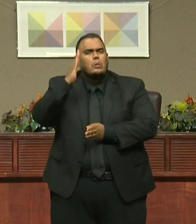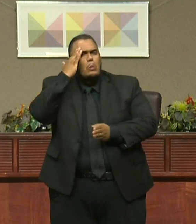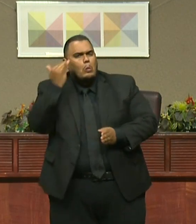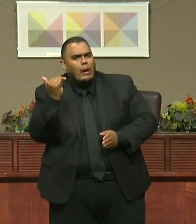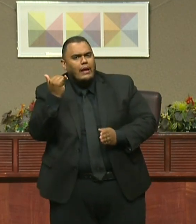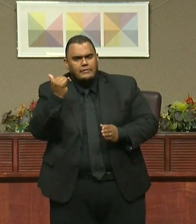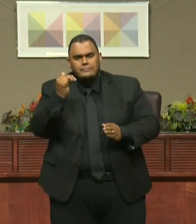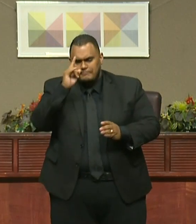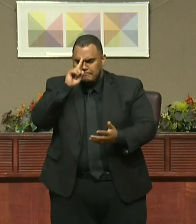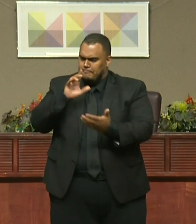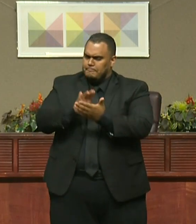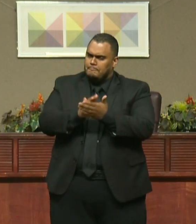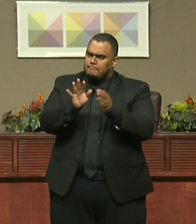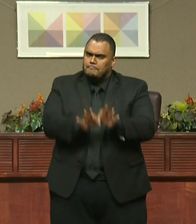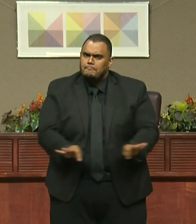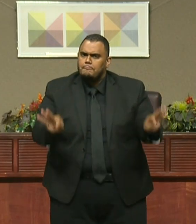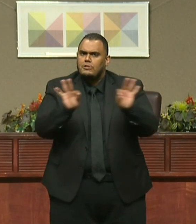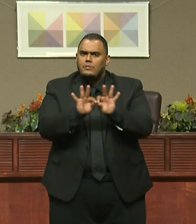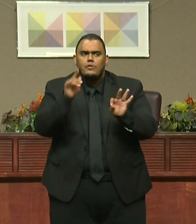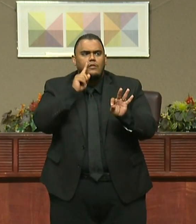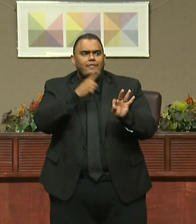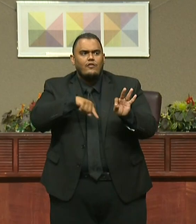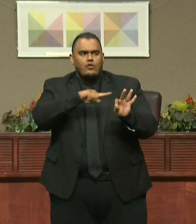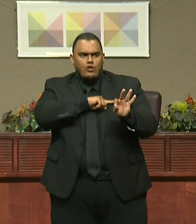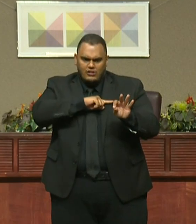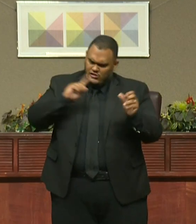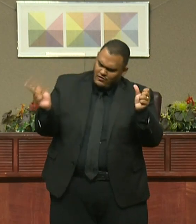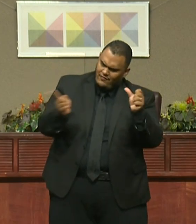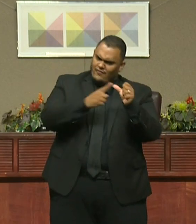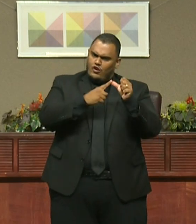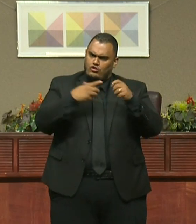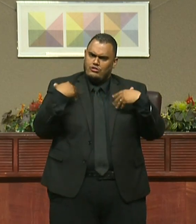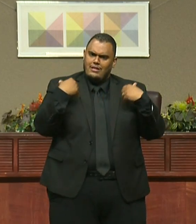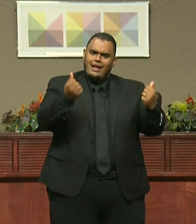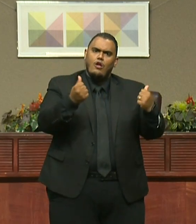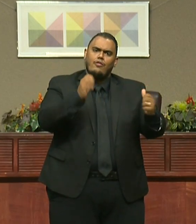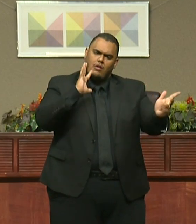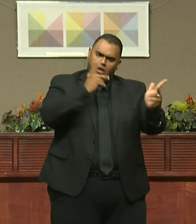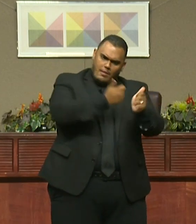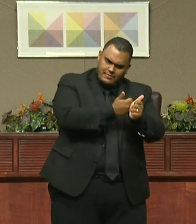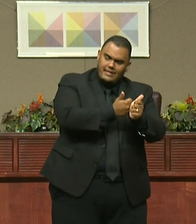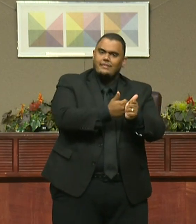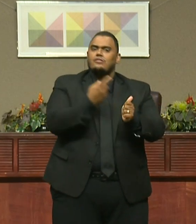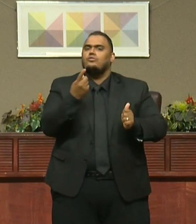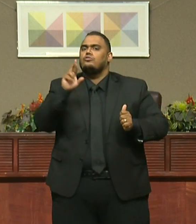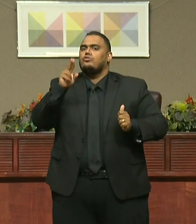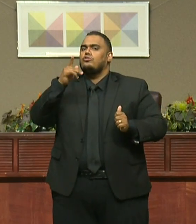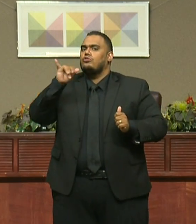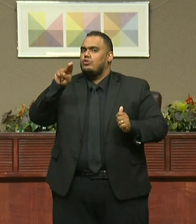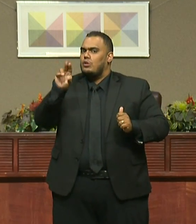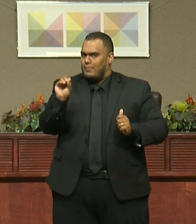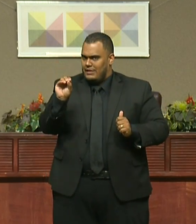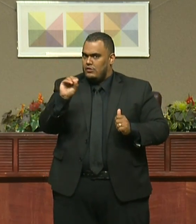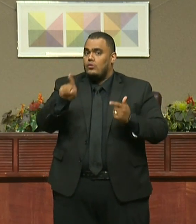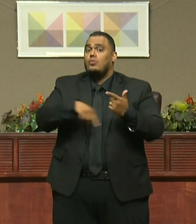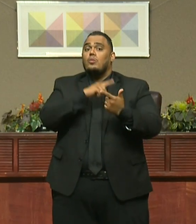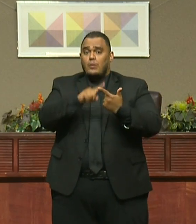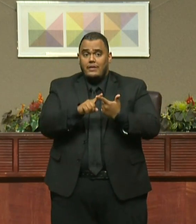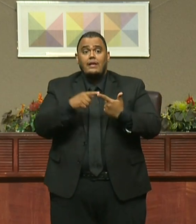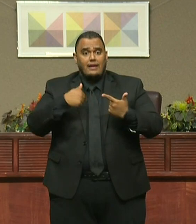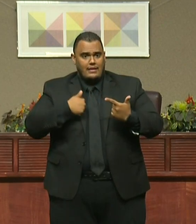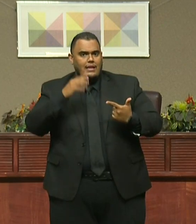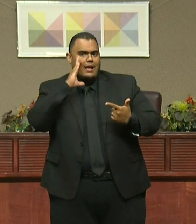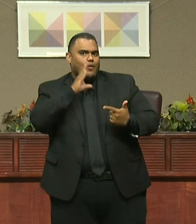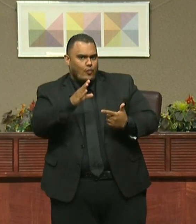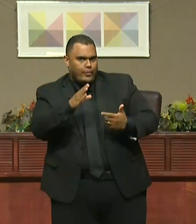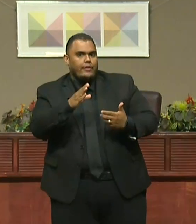us to hear the health update first from Dr. Pino, and I will use that as a